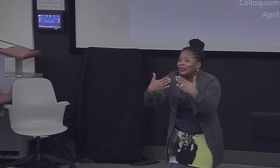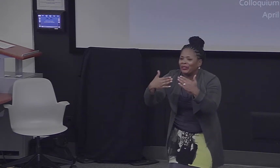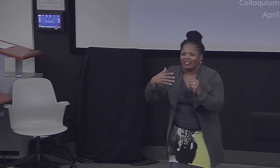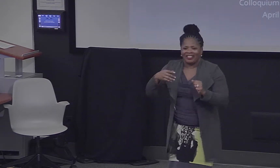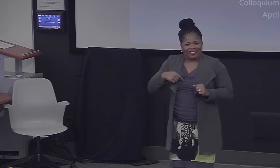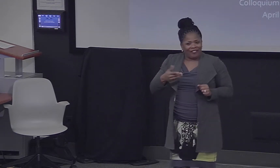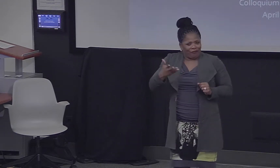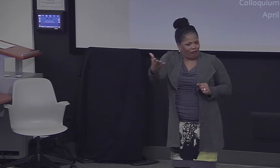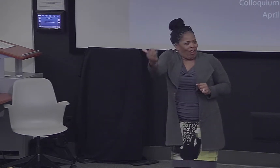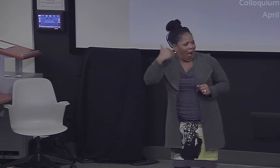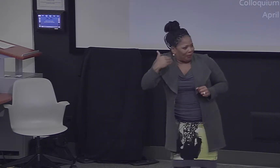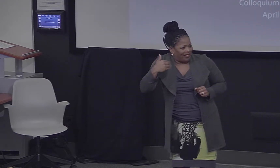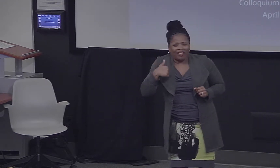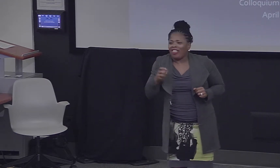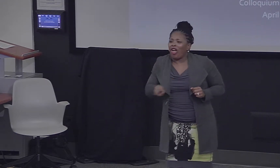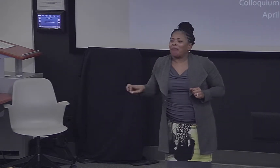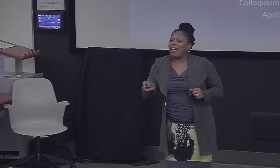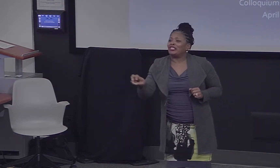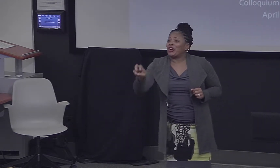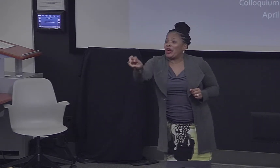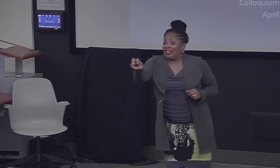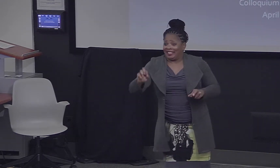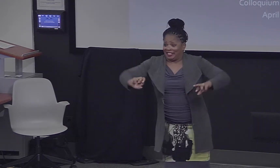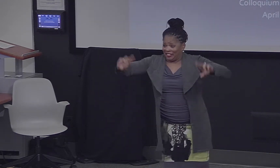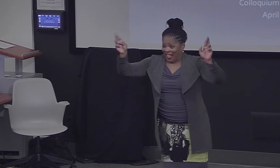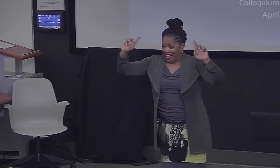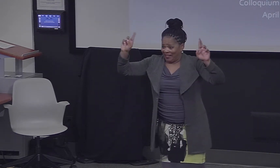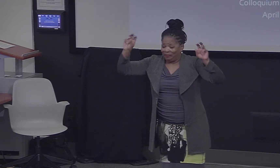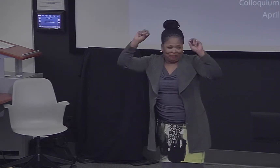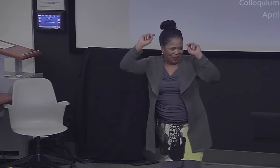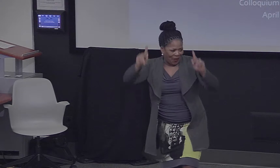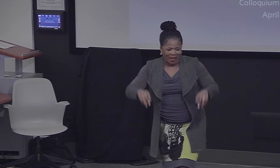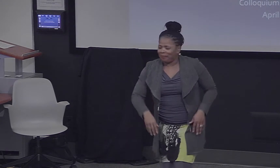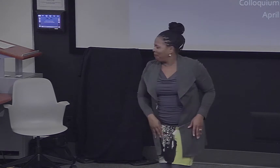this phenomenon. So again, thank you for coming, and welcome to my journey.